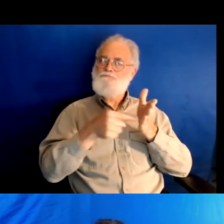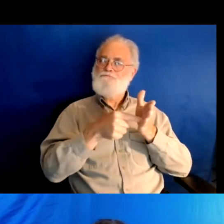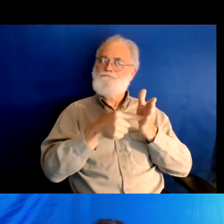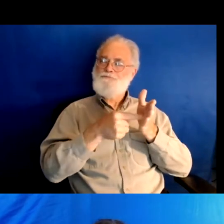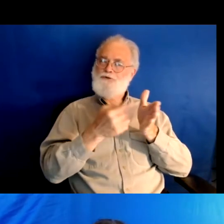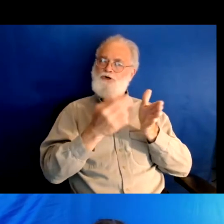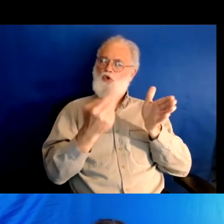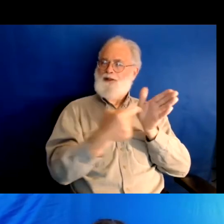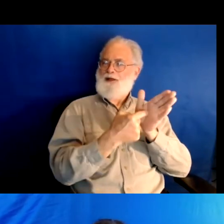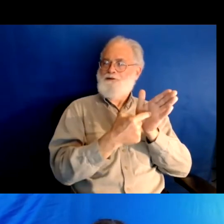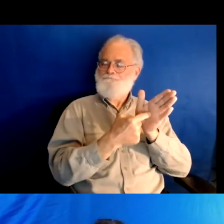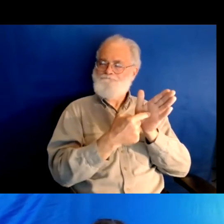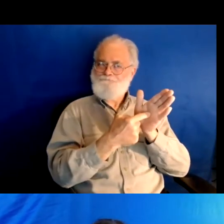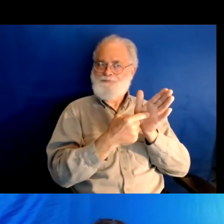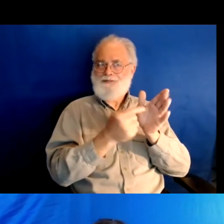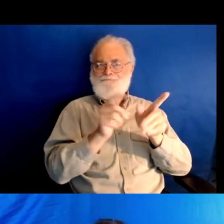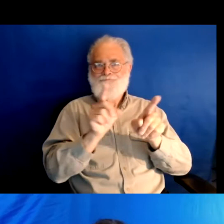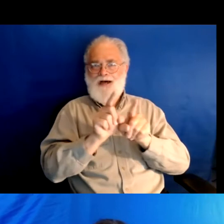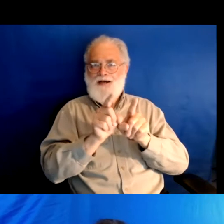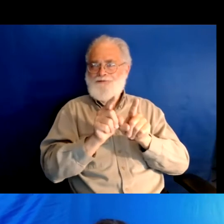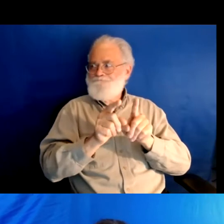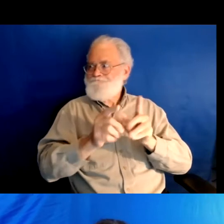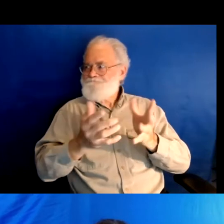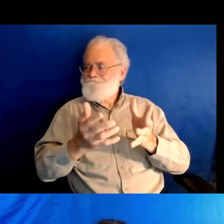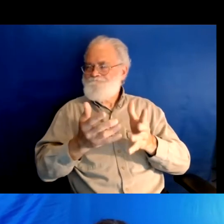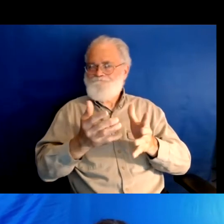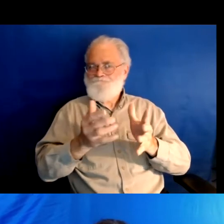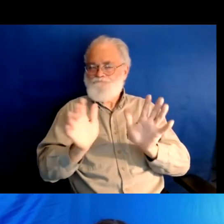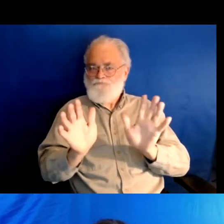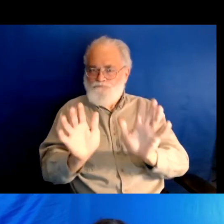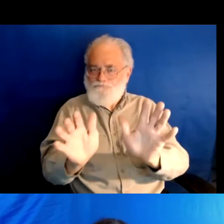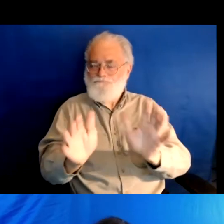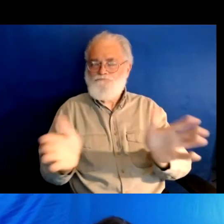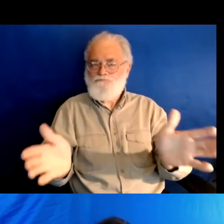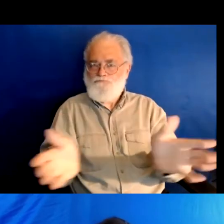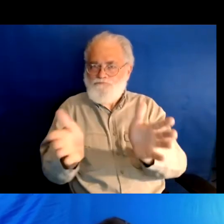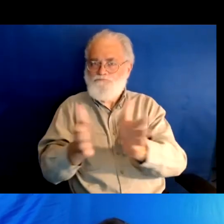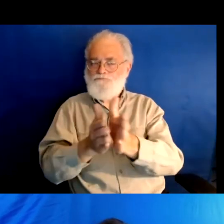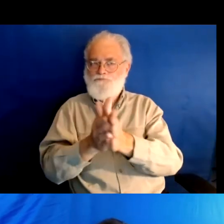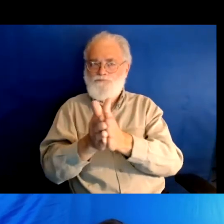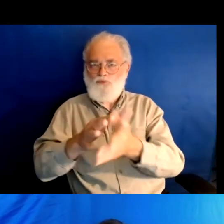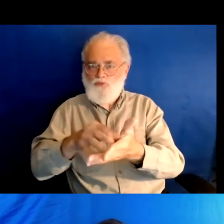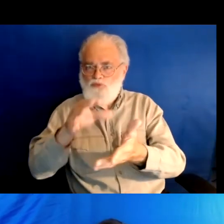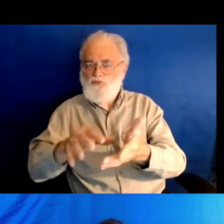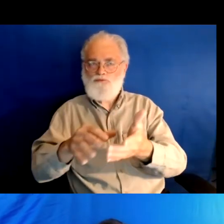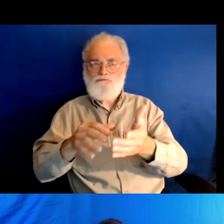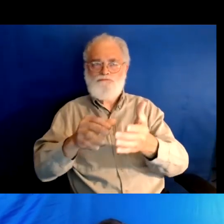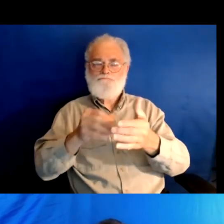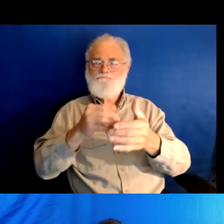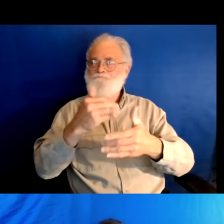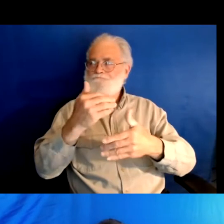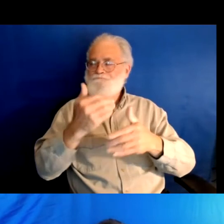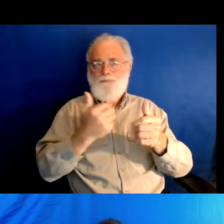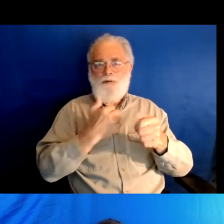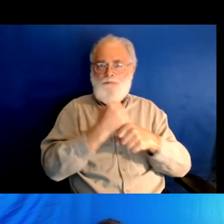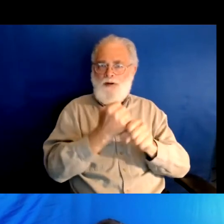They should use the MAP scores more often. It's there as a pushing, motivating guide